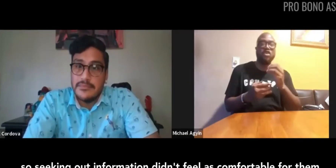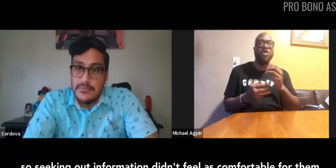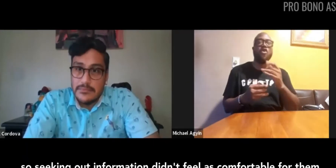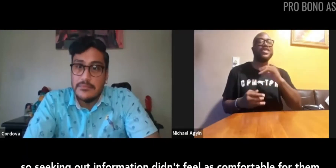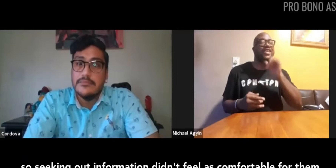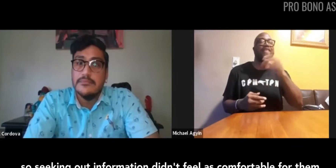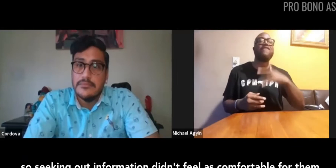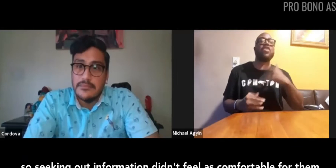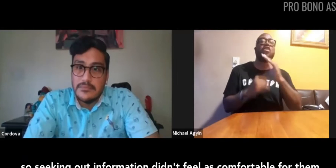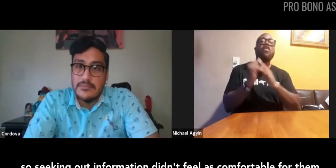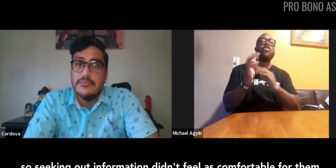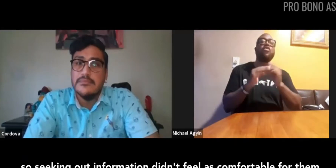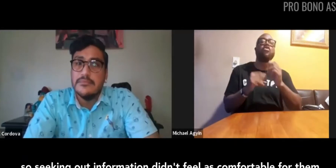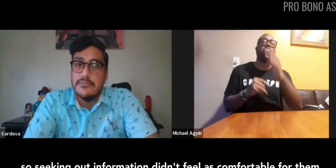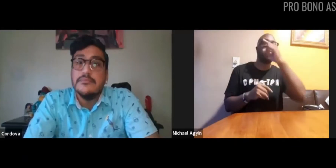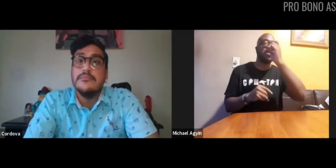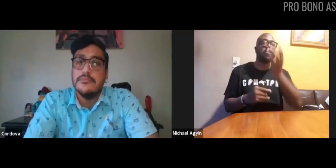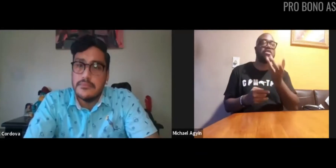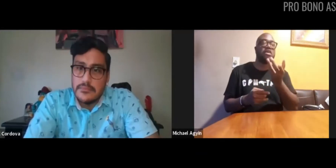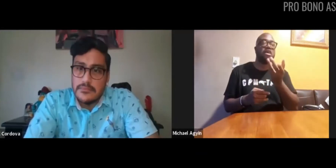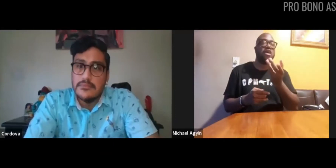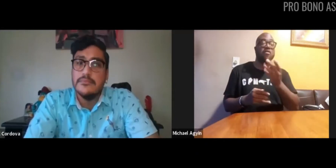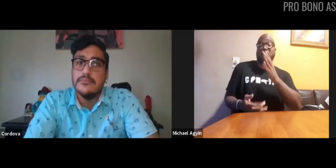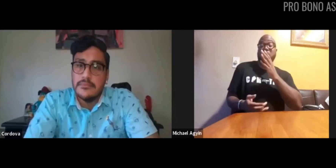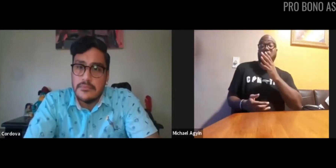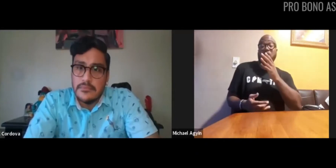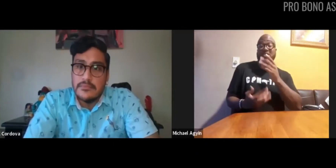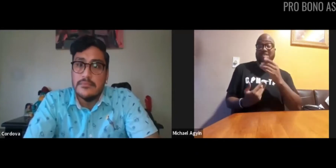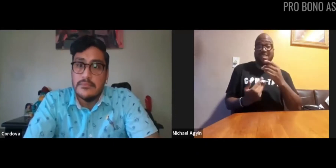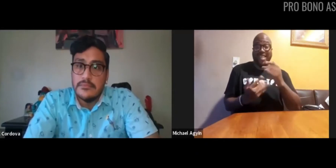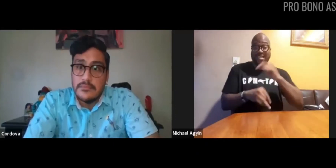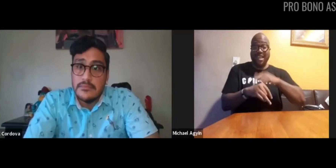so seeking out information didn't feel as comfortable for them.